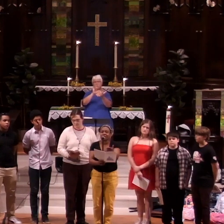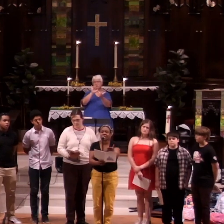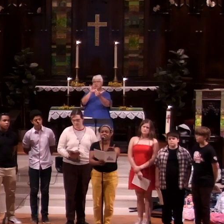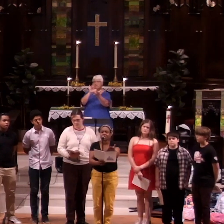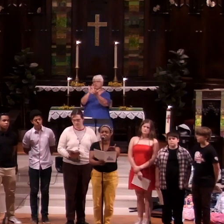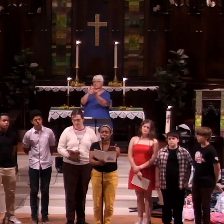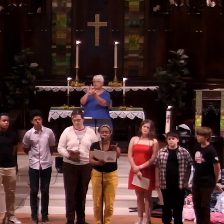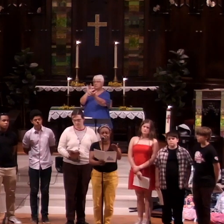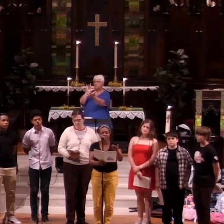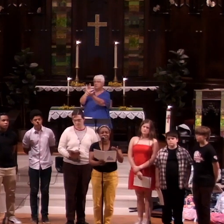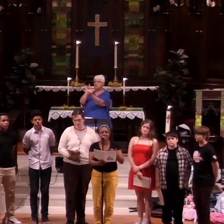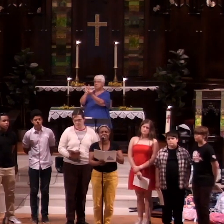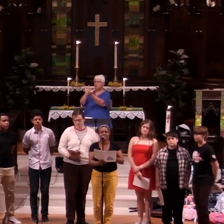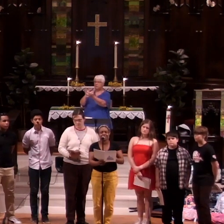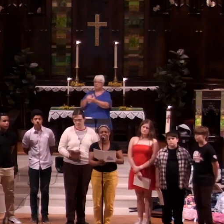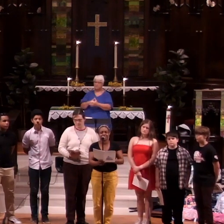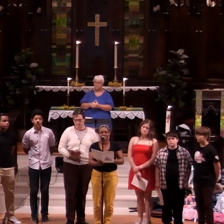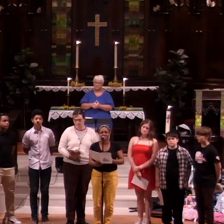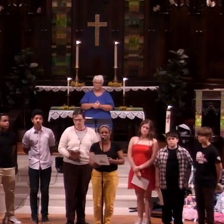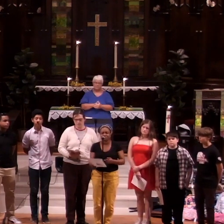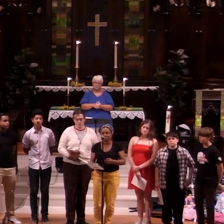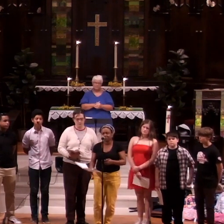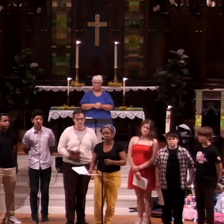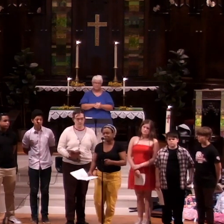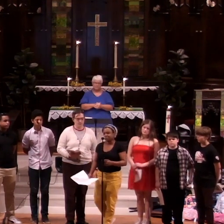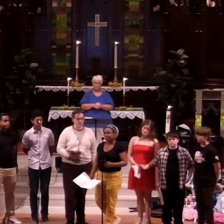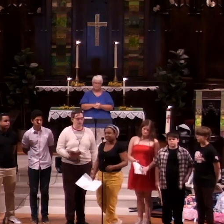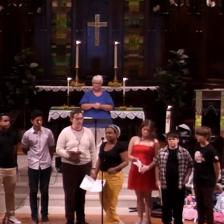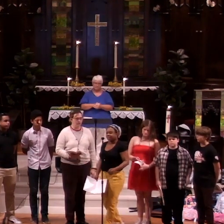reach out your hand.